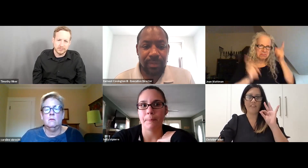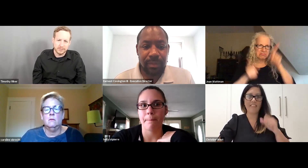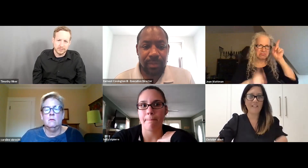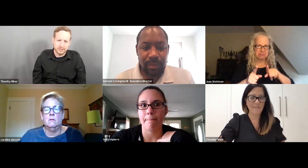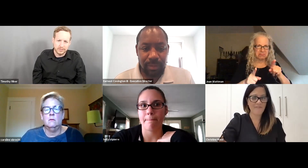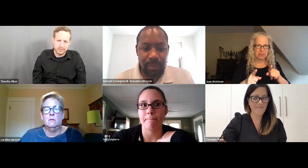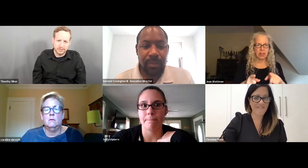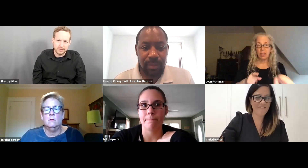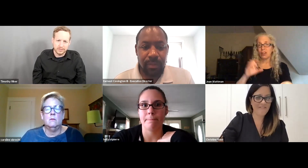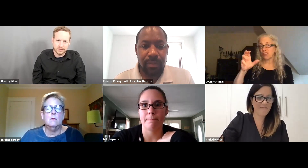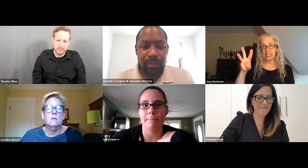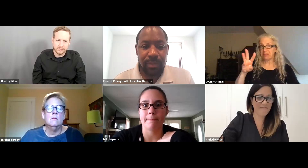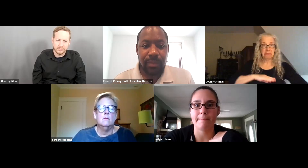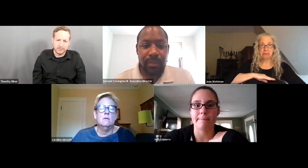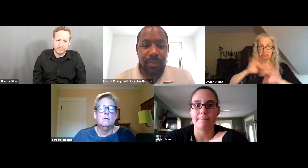Perfect, thank you.